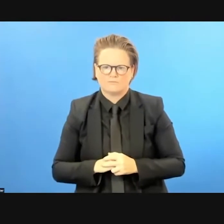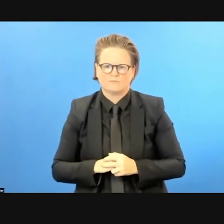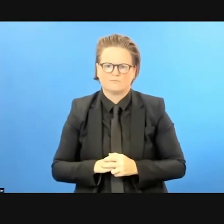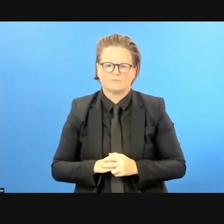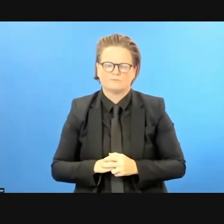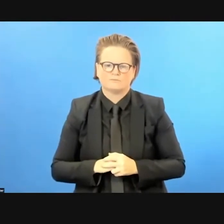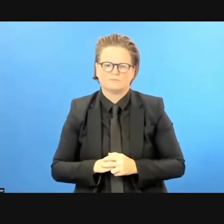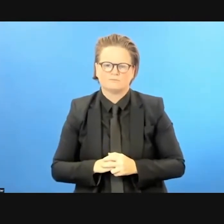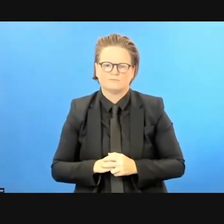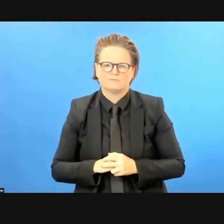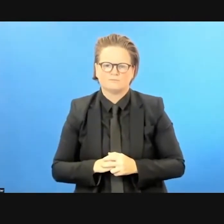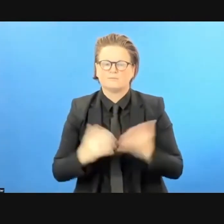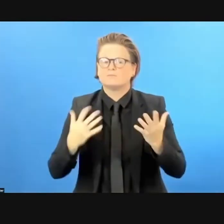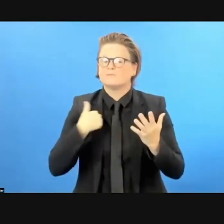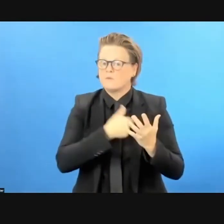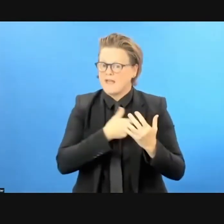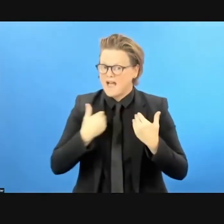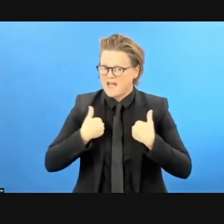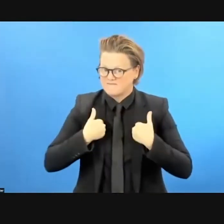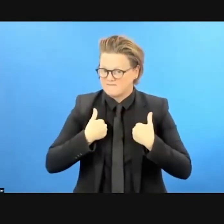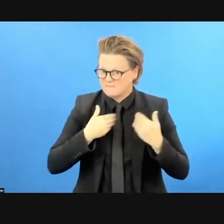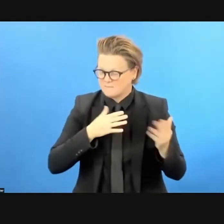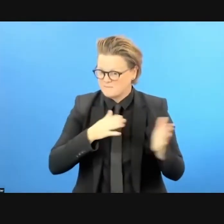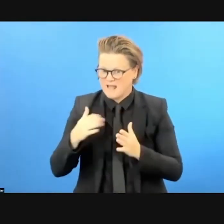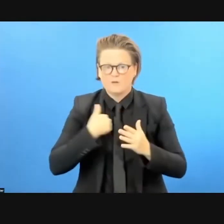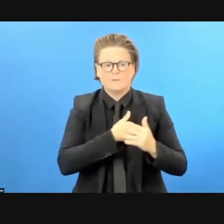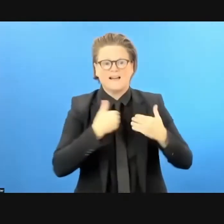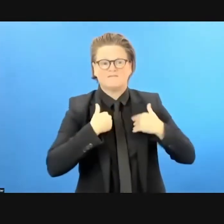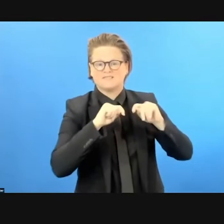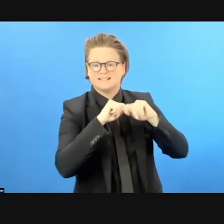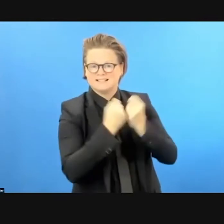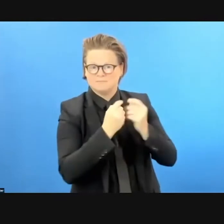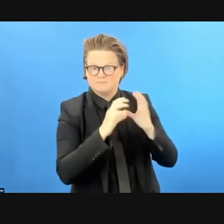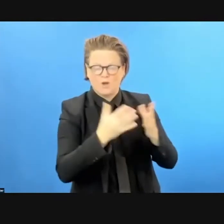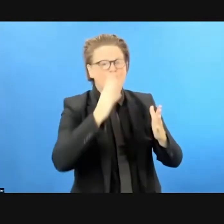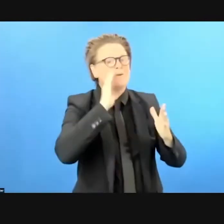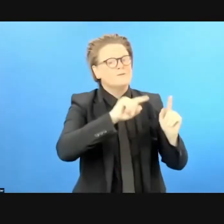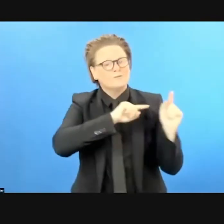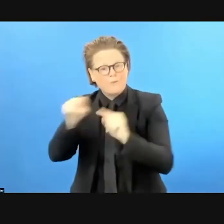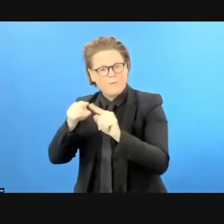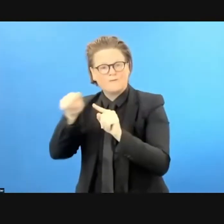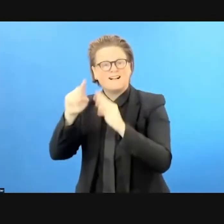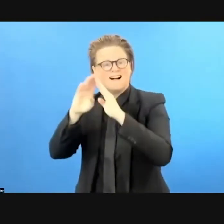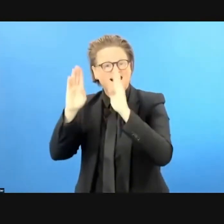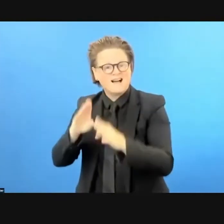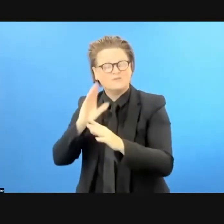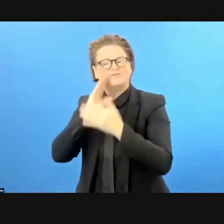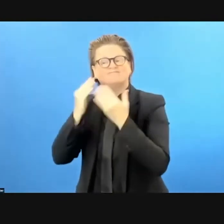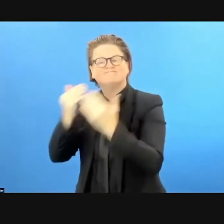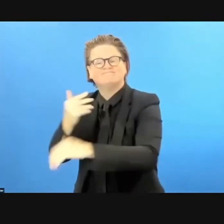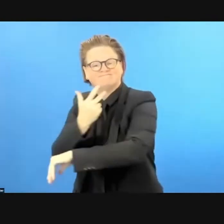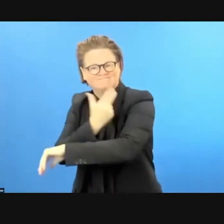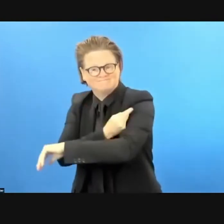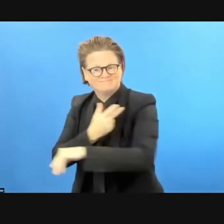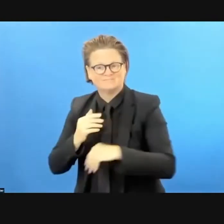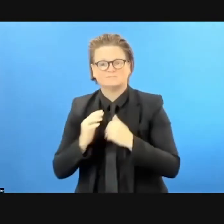out teams to get people vaccinated. As Director Bond mentioned, we are aggressively working to figure